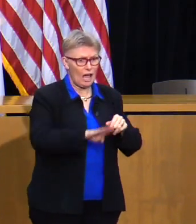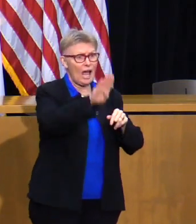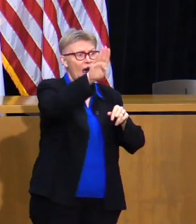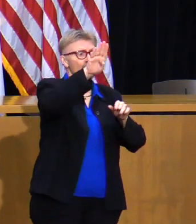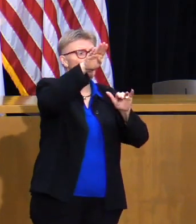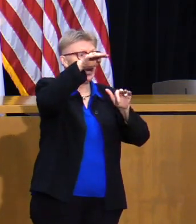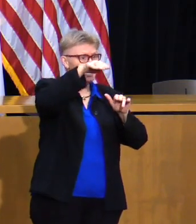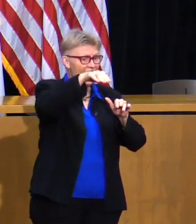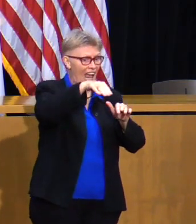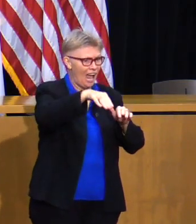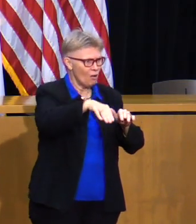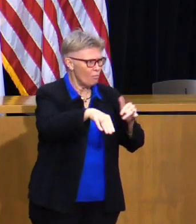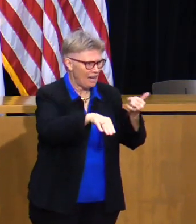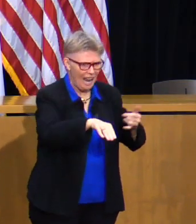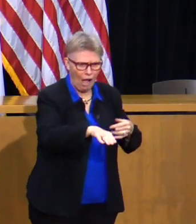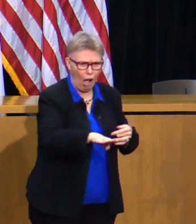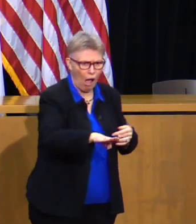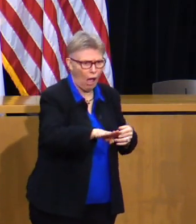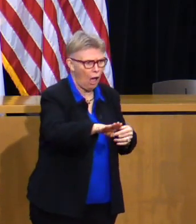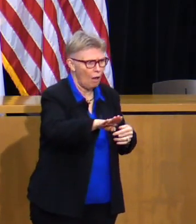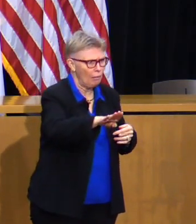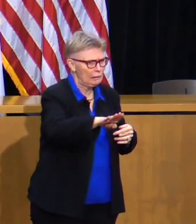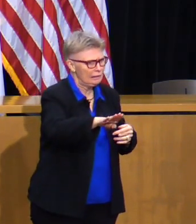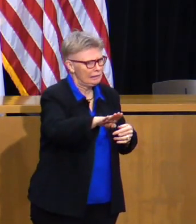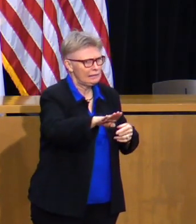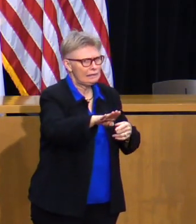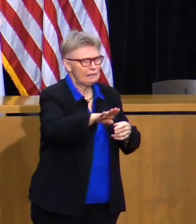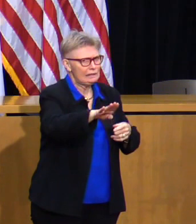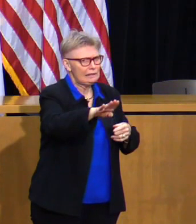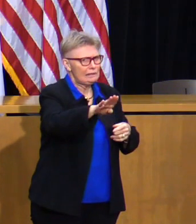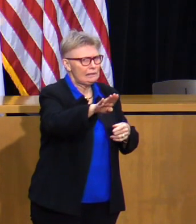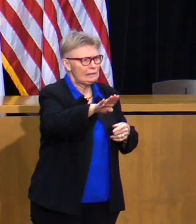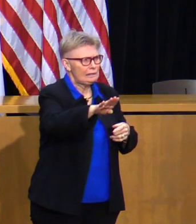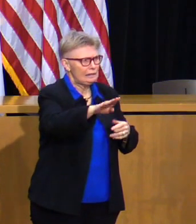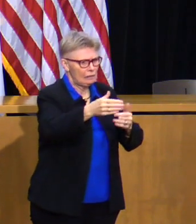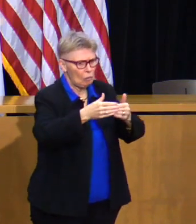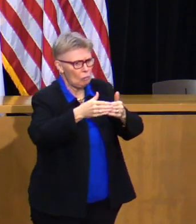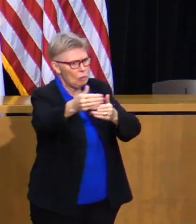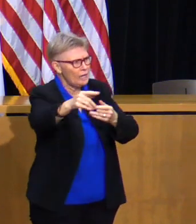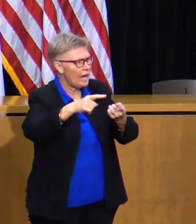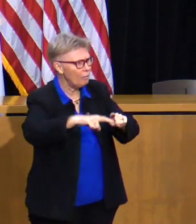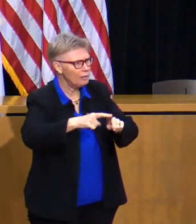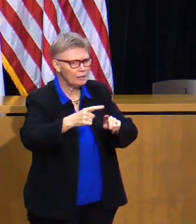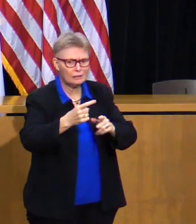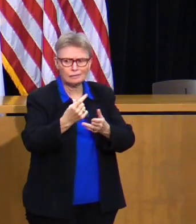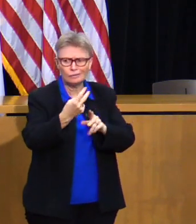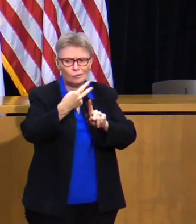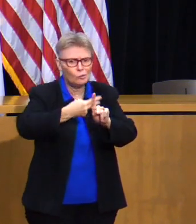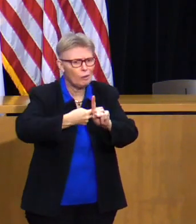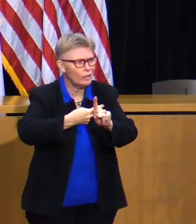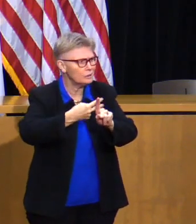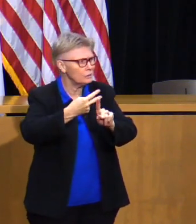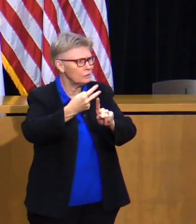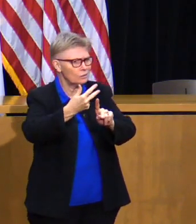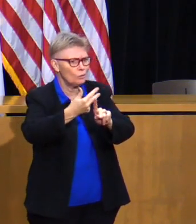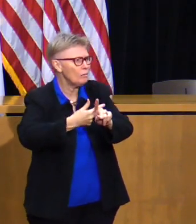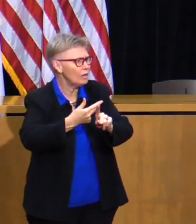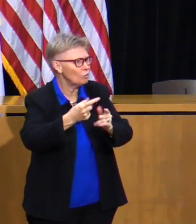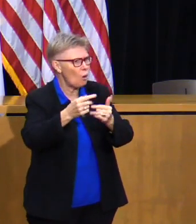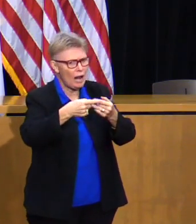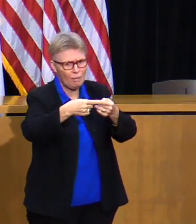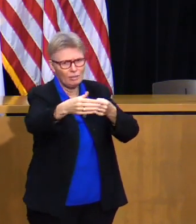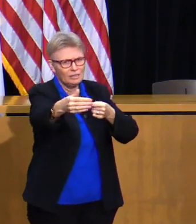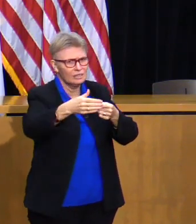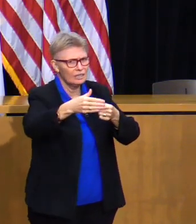another 8 to 10 weeks. And our view was better to do something now that